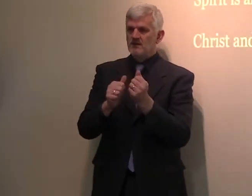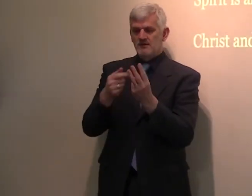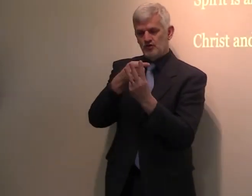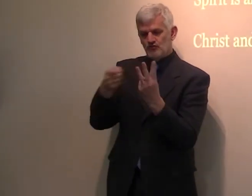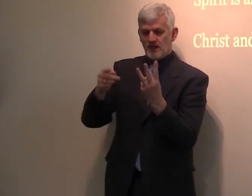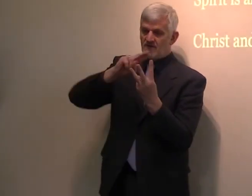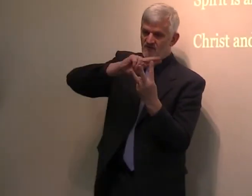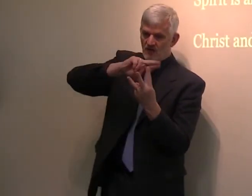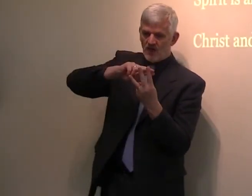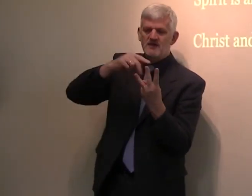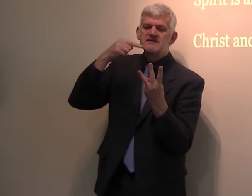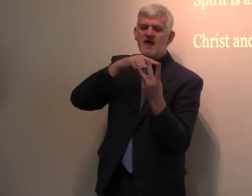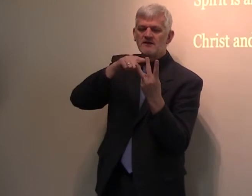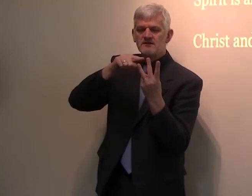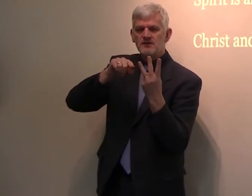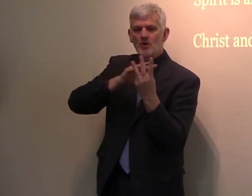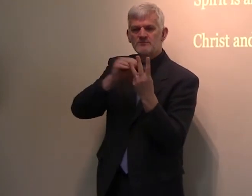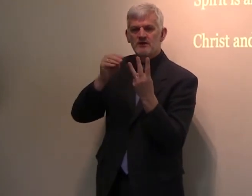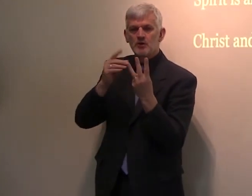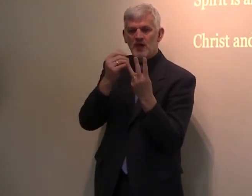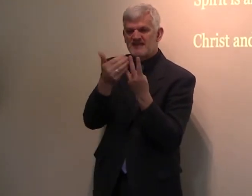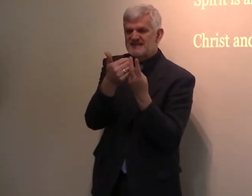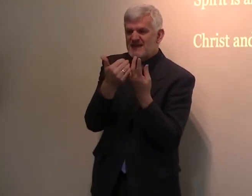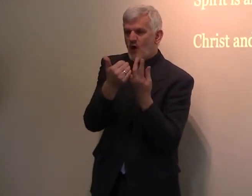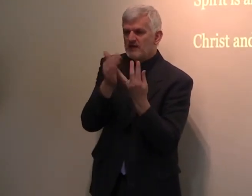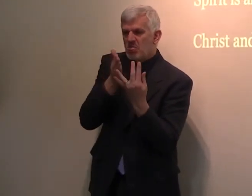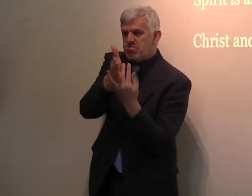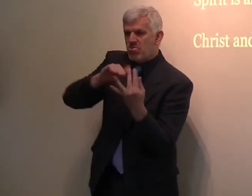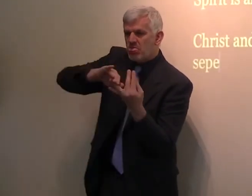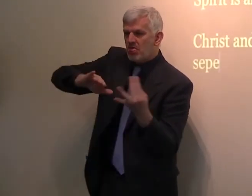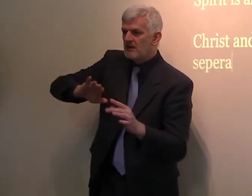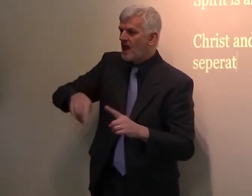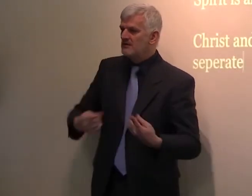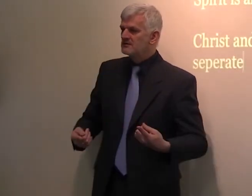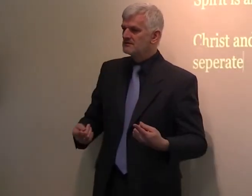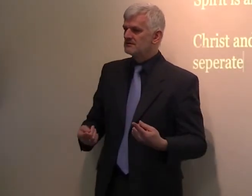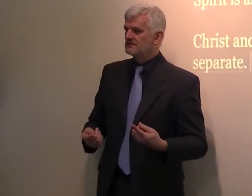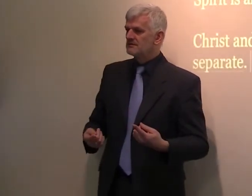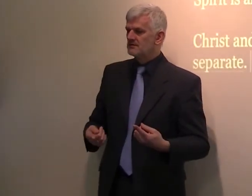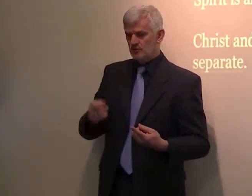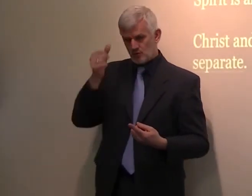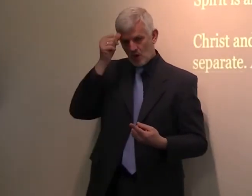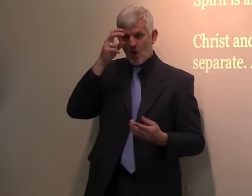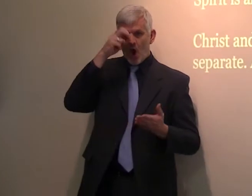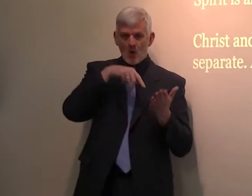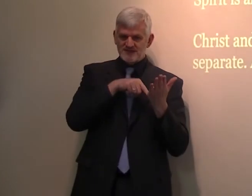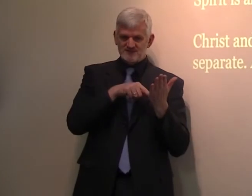The prophets of the Old Testament, the whole Old Testament, 39 books, were